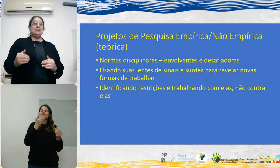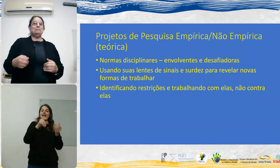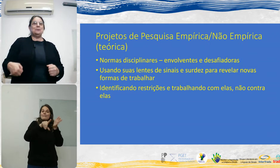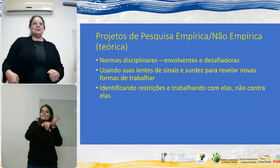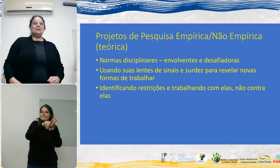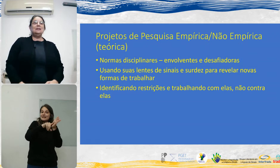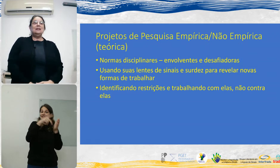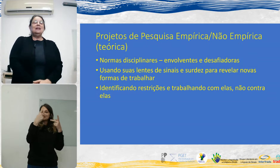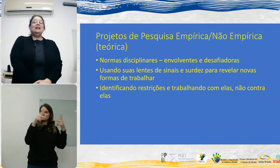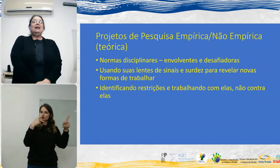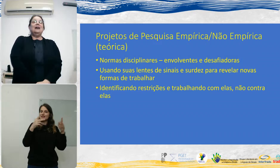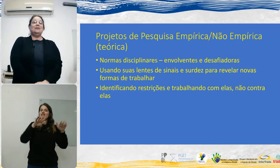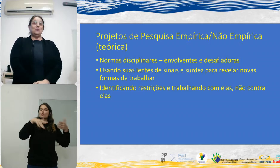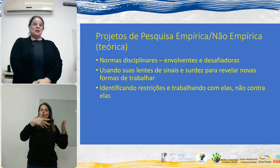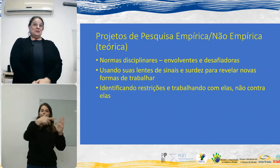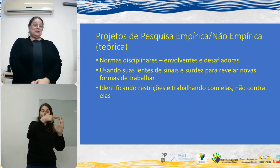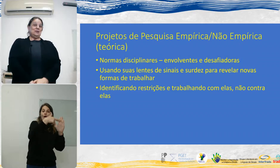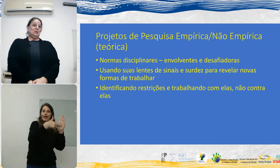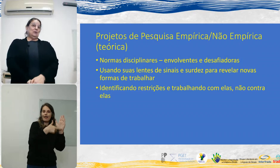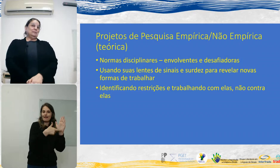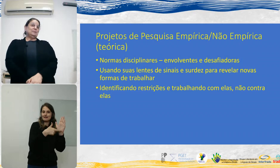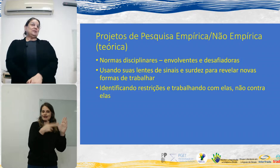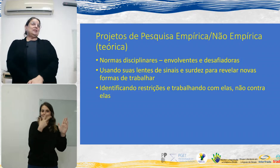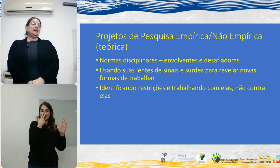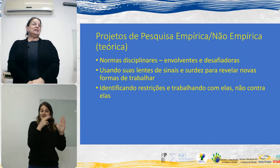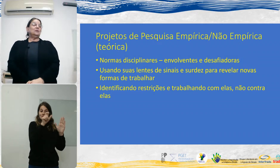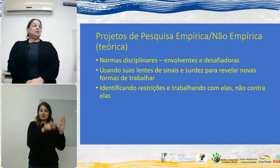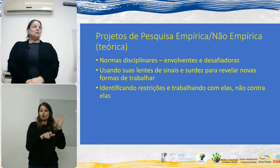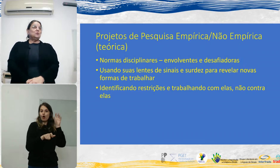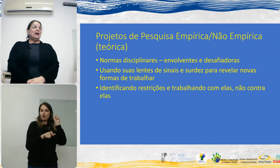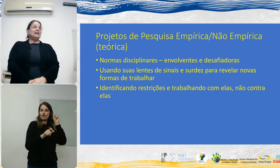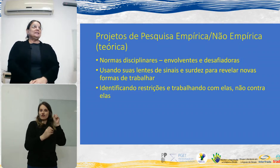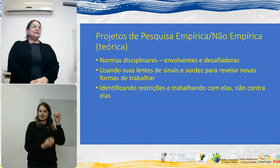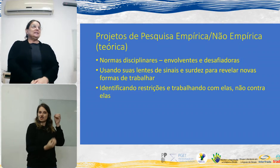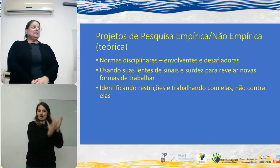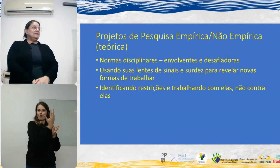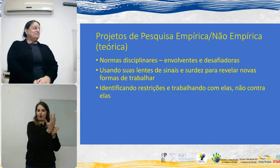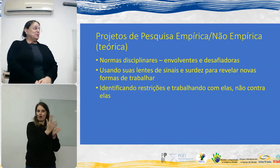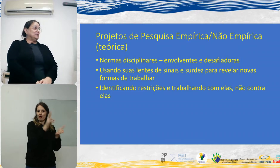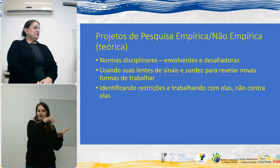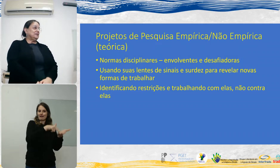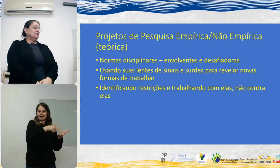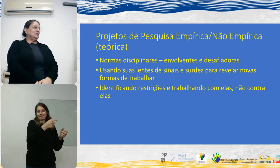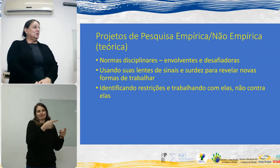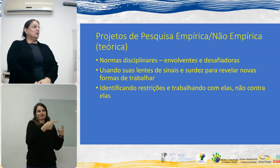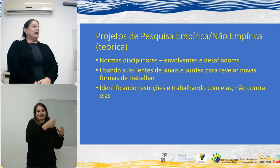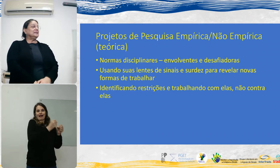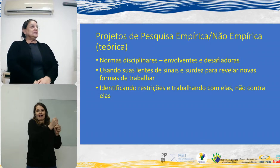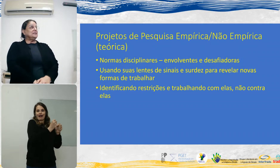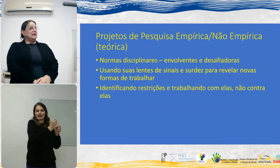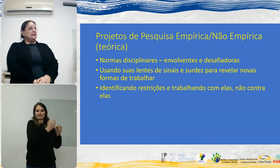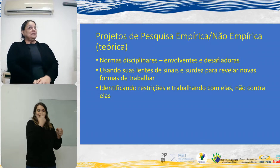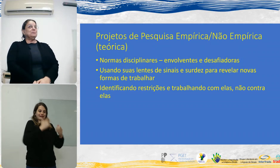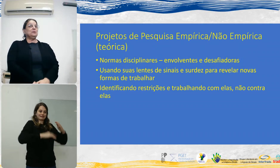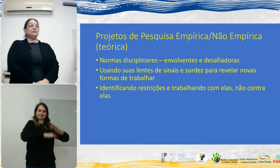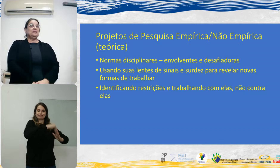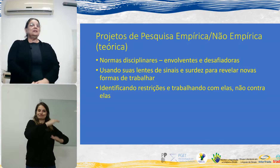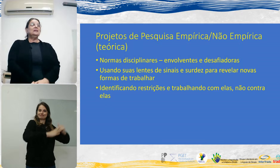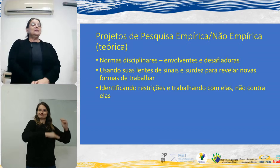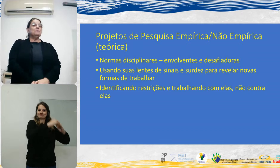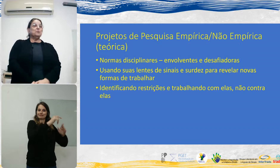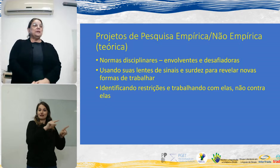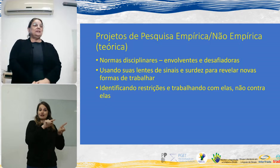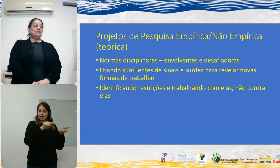hearing people, and what are the norms that you as a deaf person or as a signing